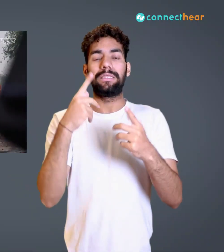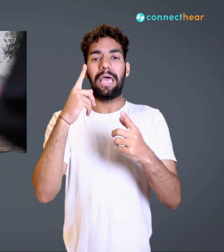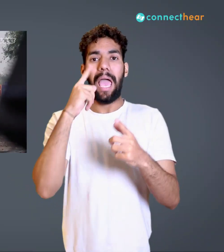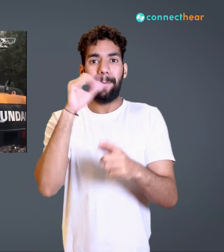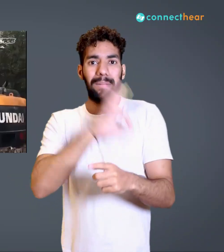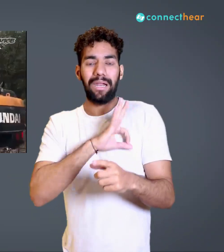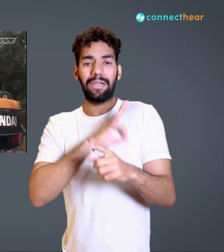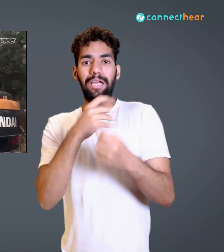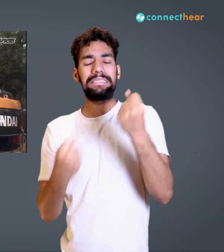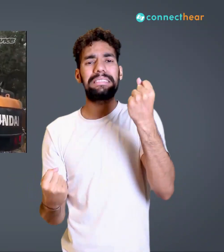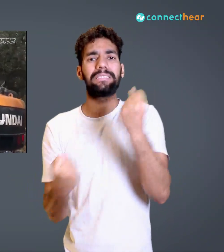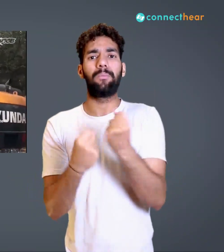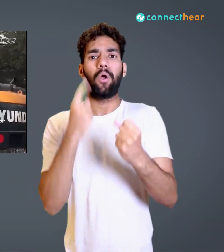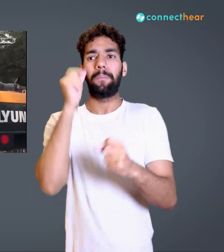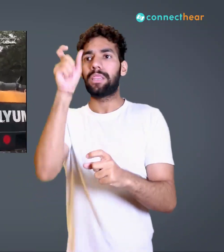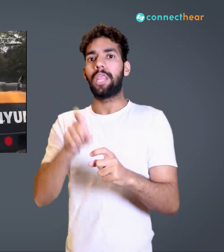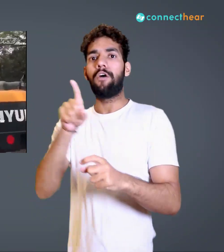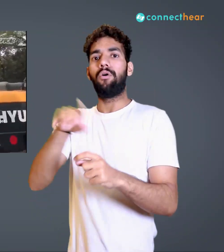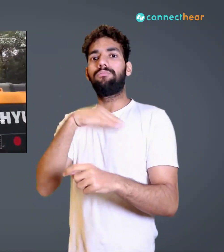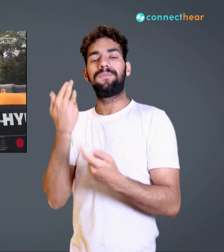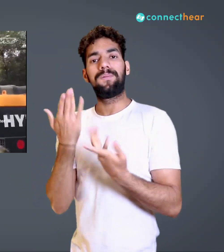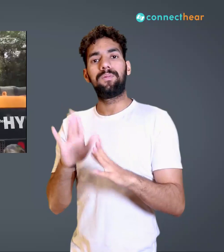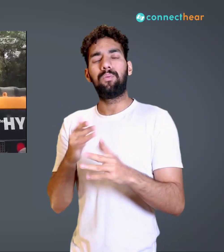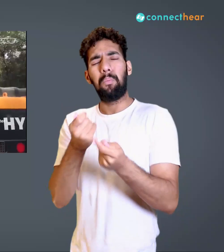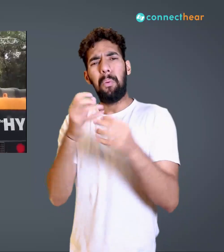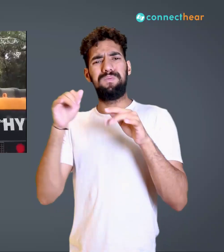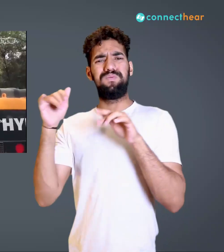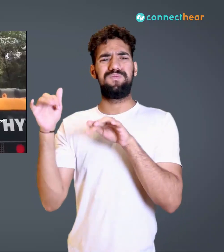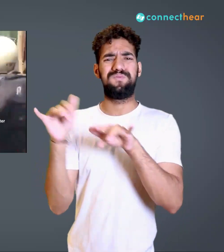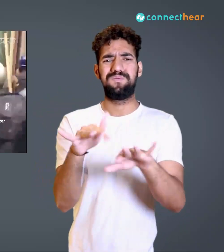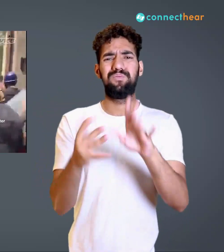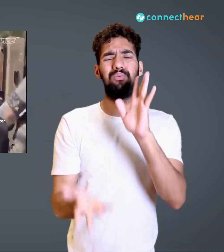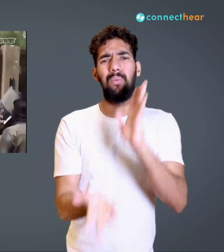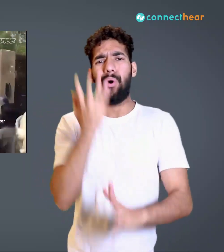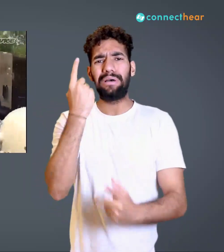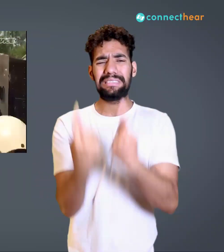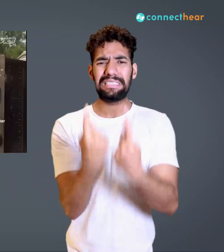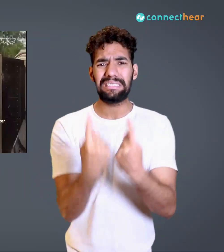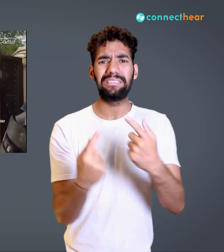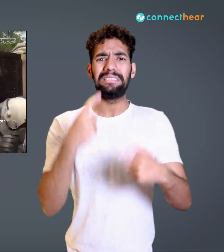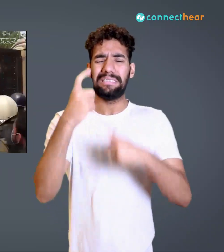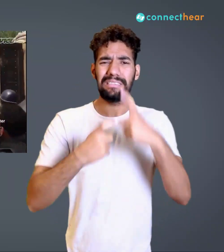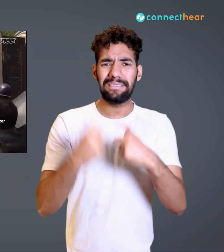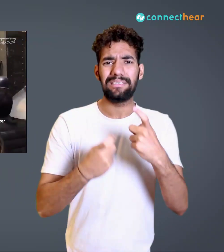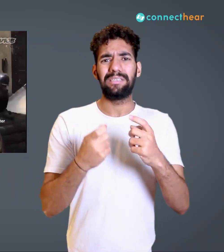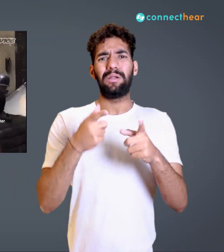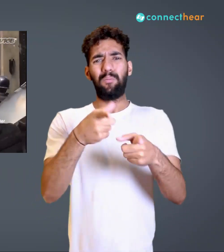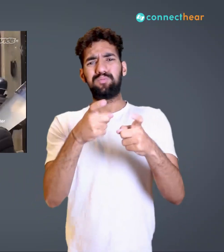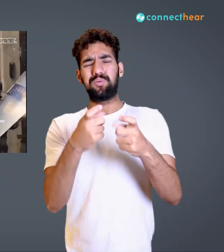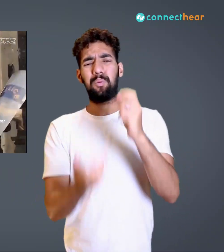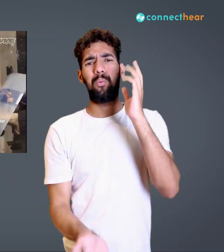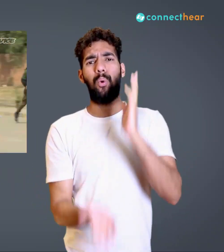killed, and when the police unsuccessfully tried to arrest Khan at his home, 2 full days of chaos ensued.